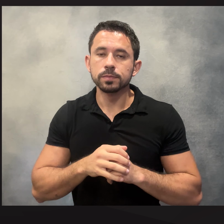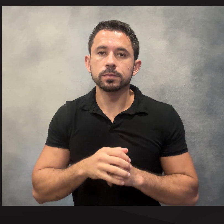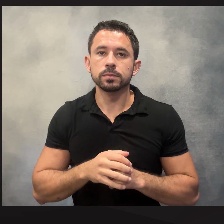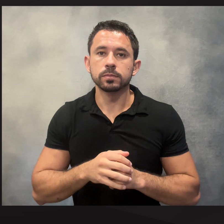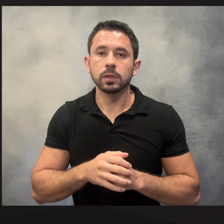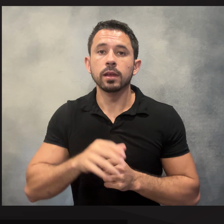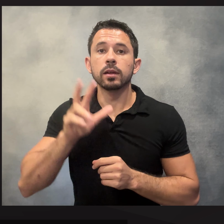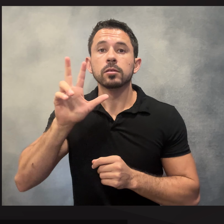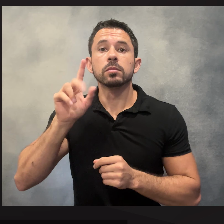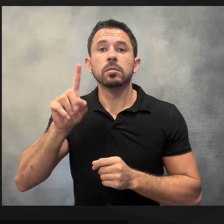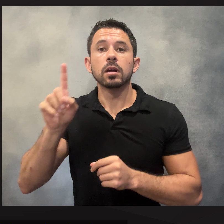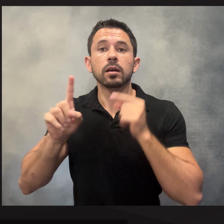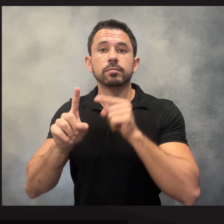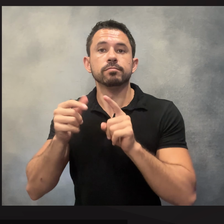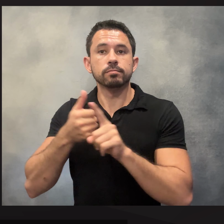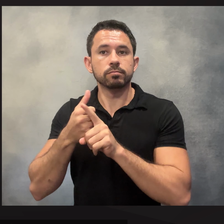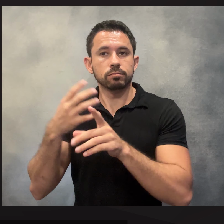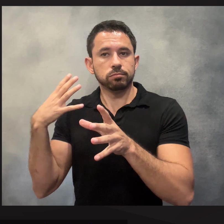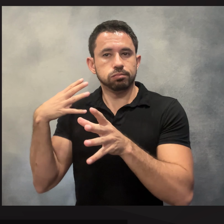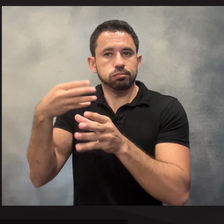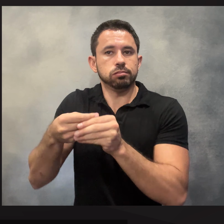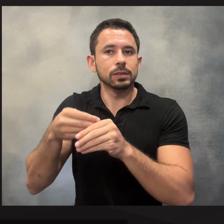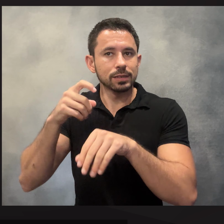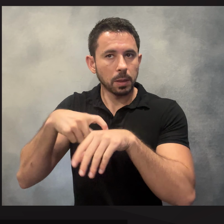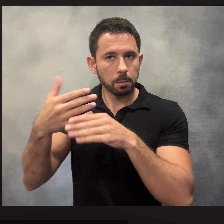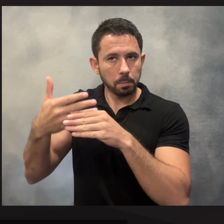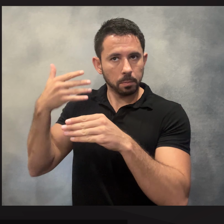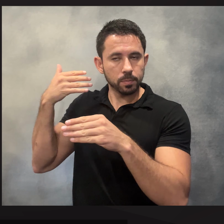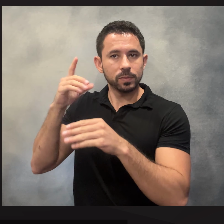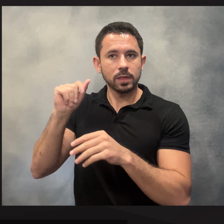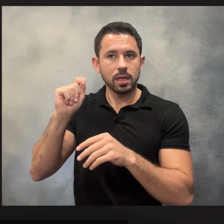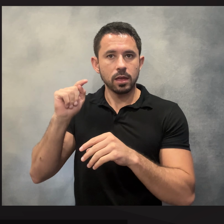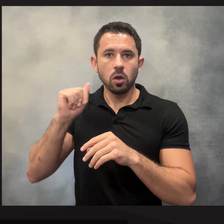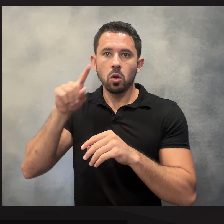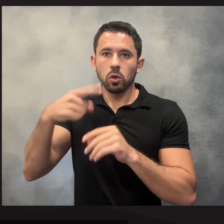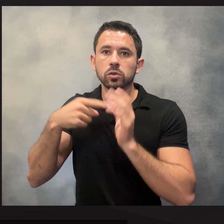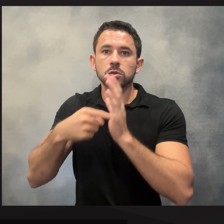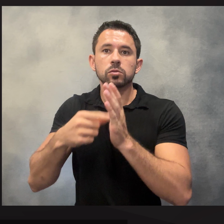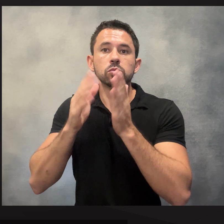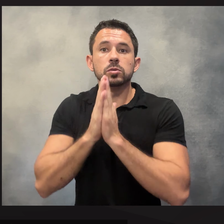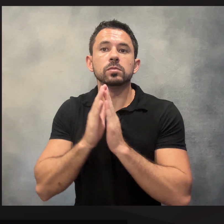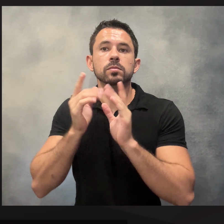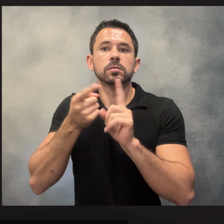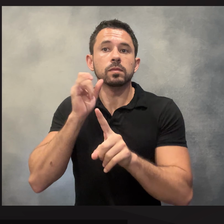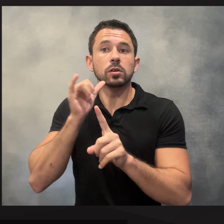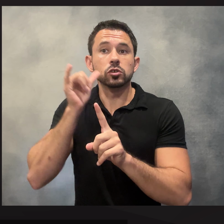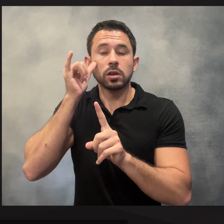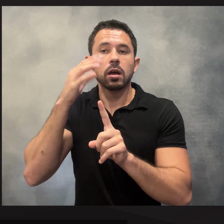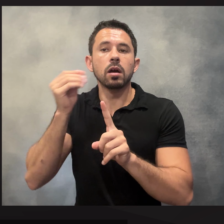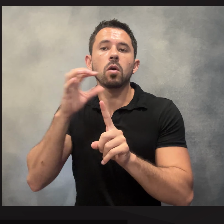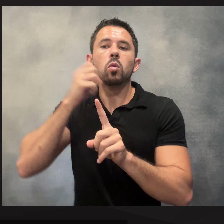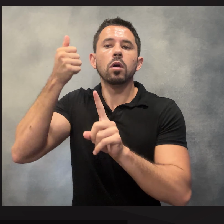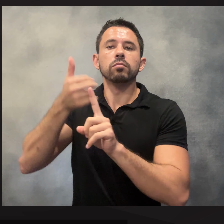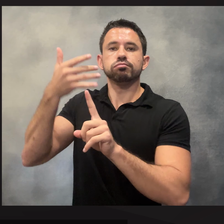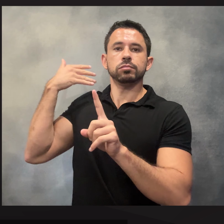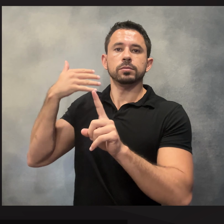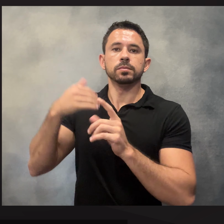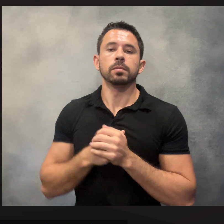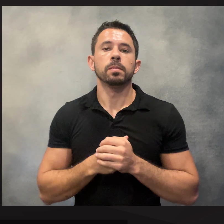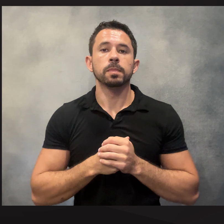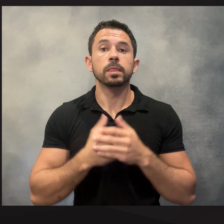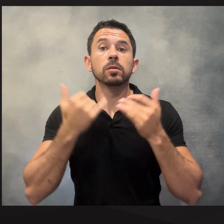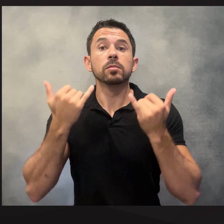311 is retrospective data and only shows requests from yesterday and older. Today's request